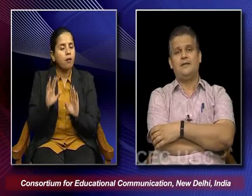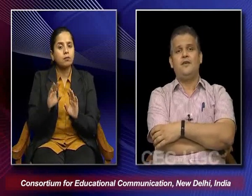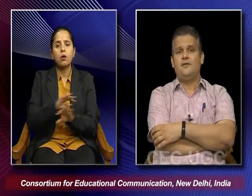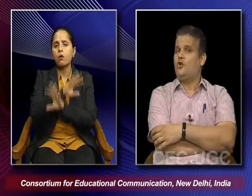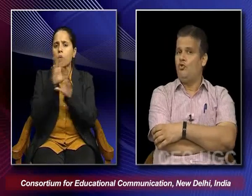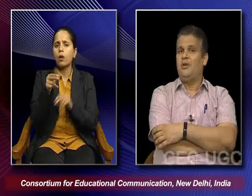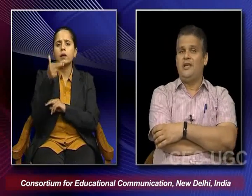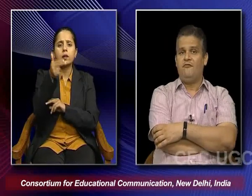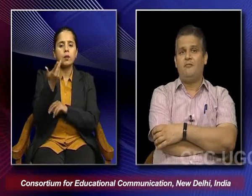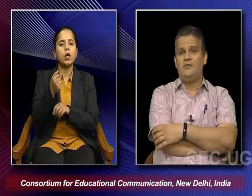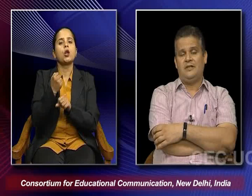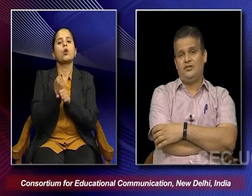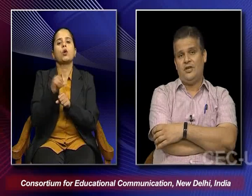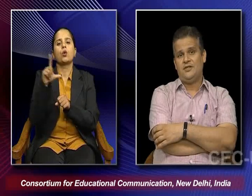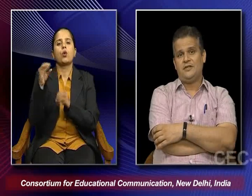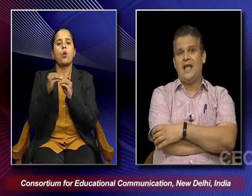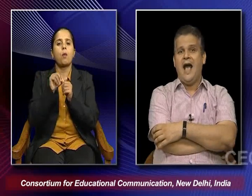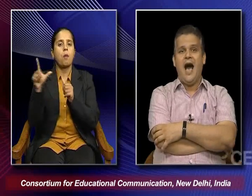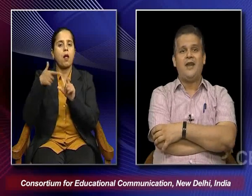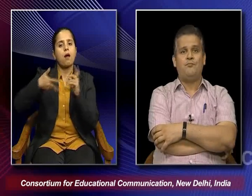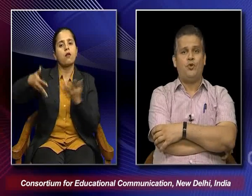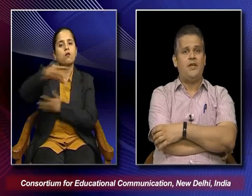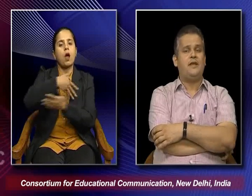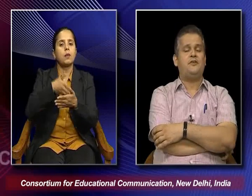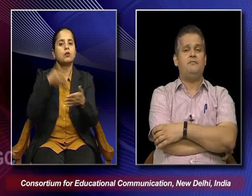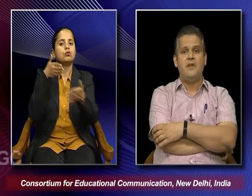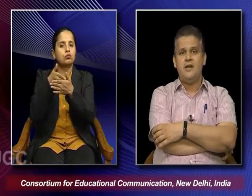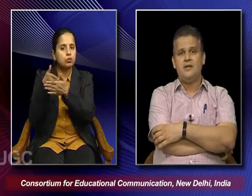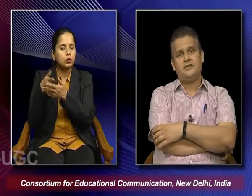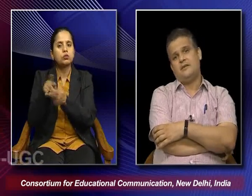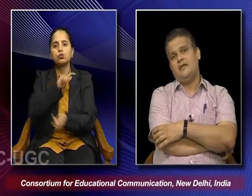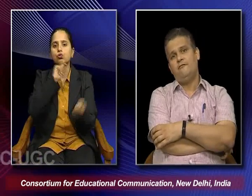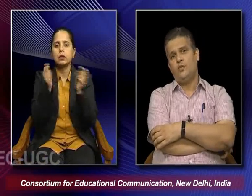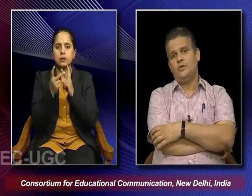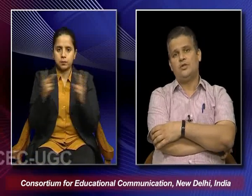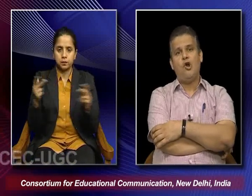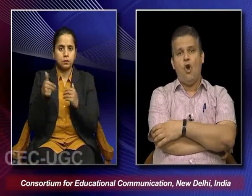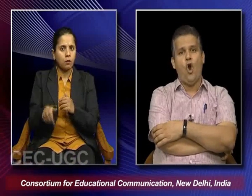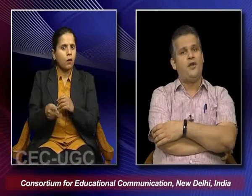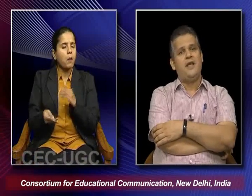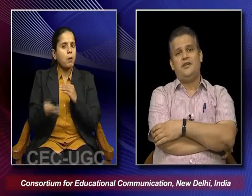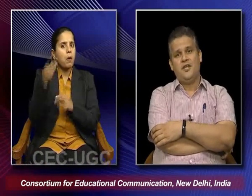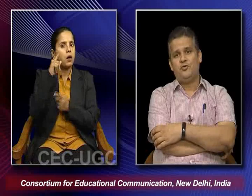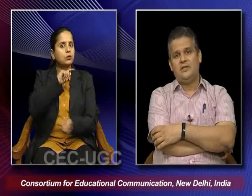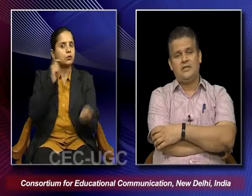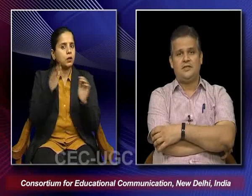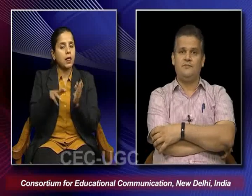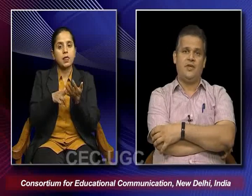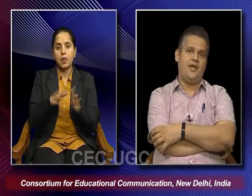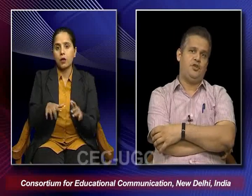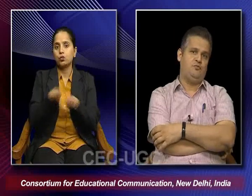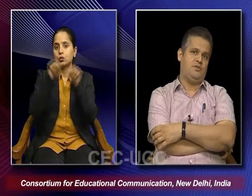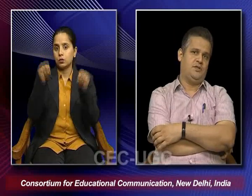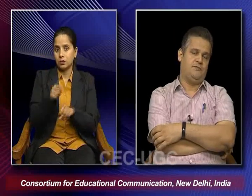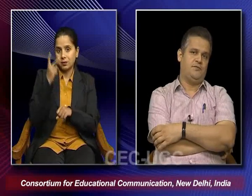as global environmental changes, are putting tremendous influence on natural systems